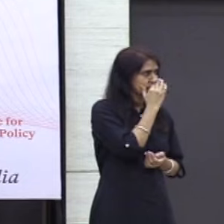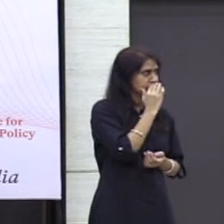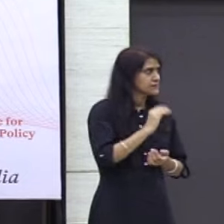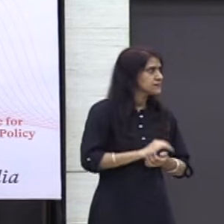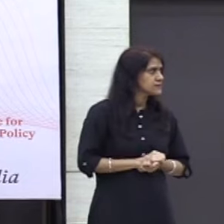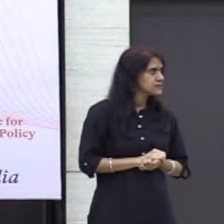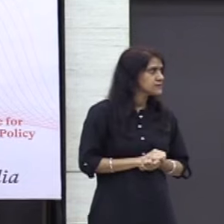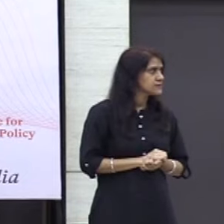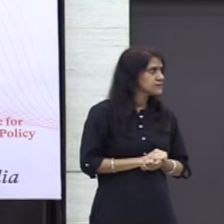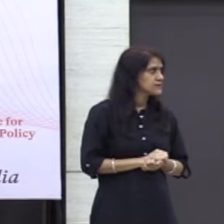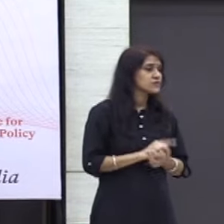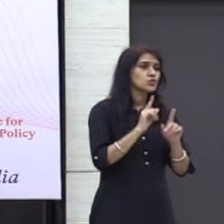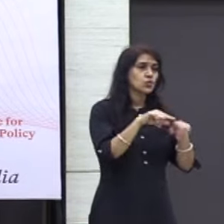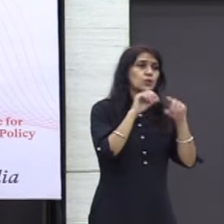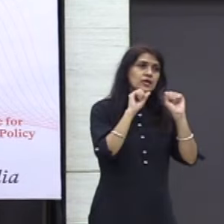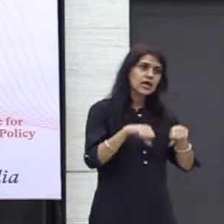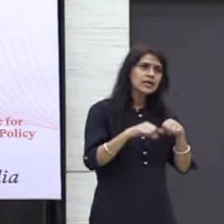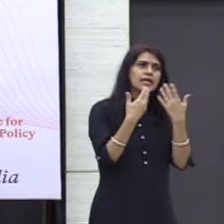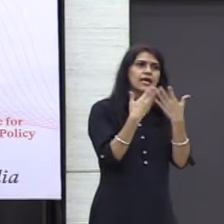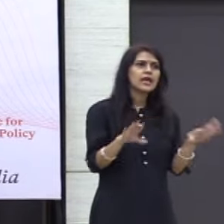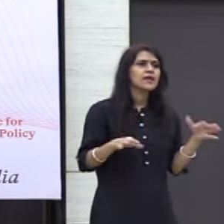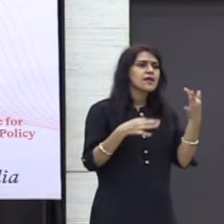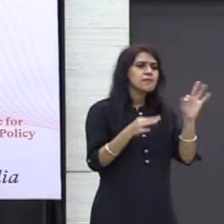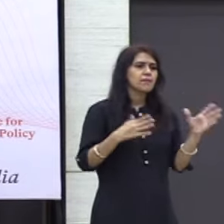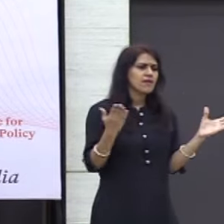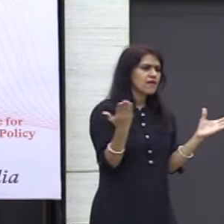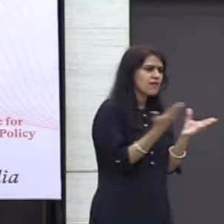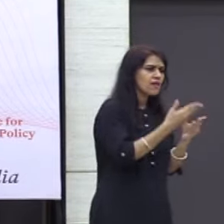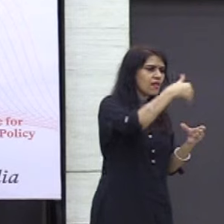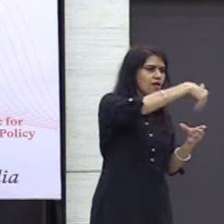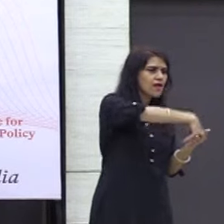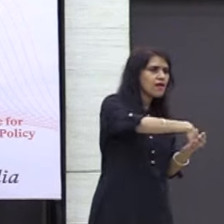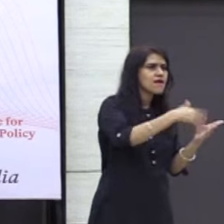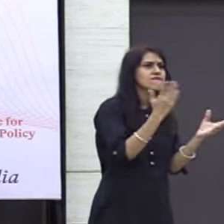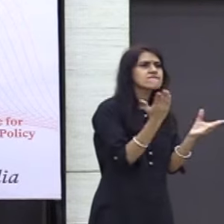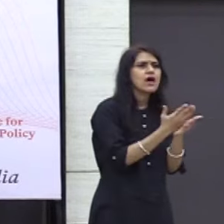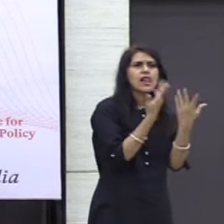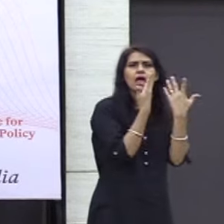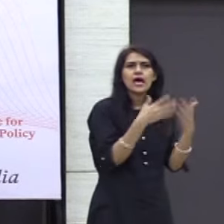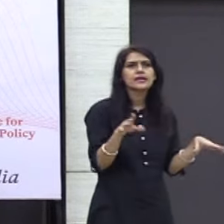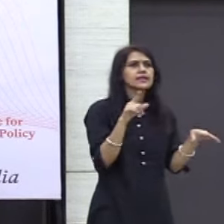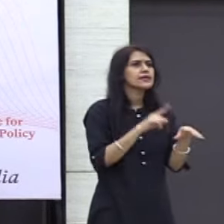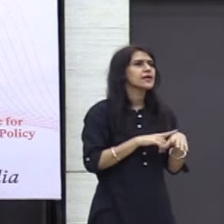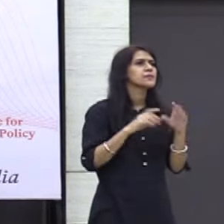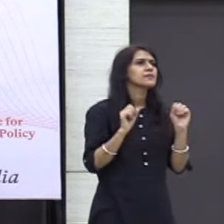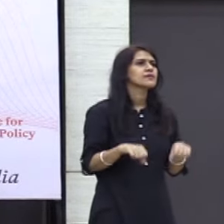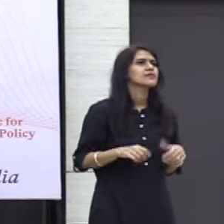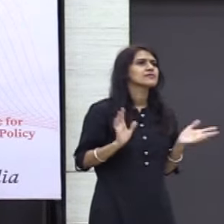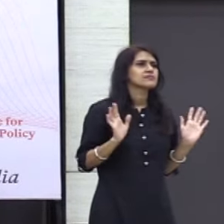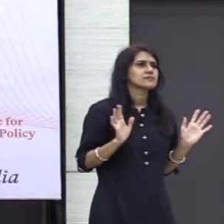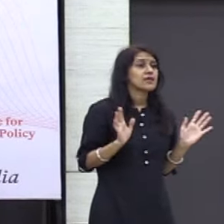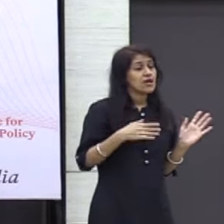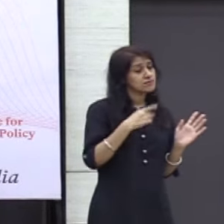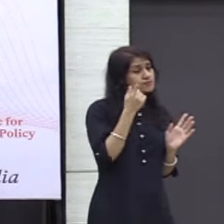You can put any paper in the file at any time without pagination. And I've done